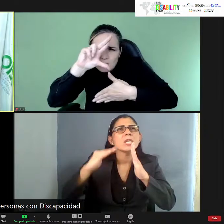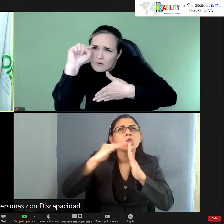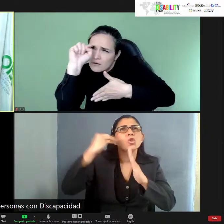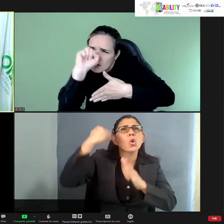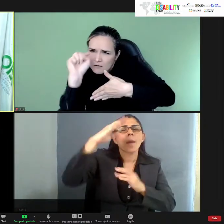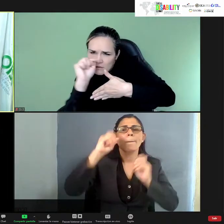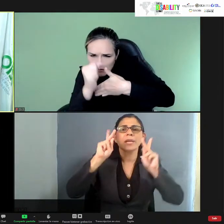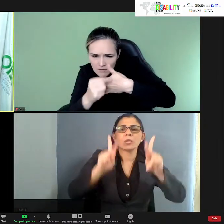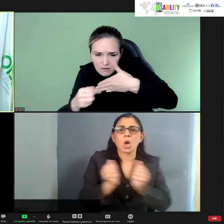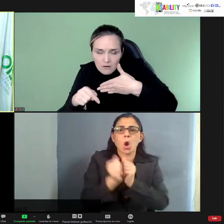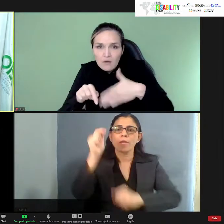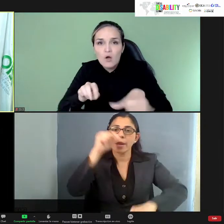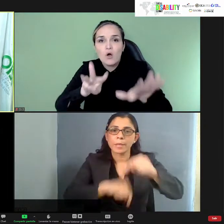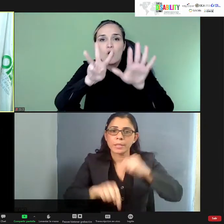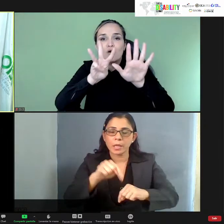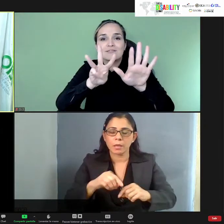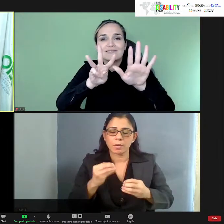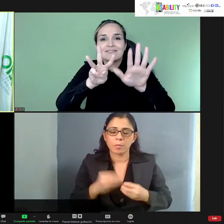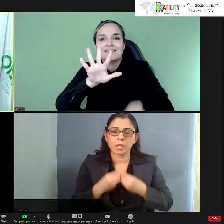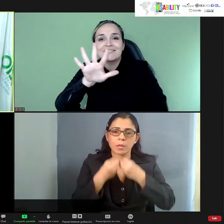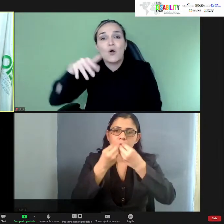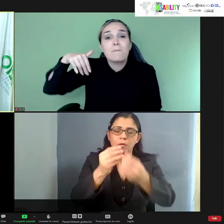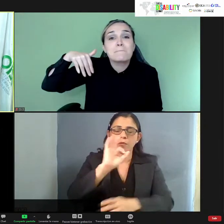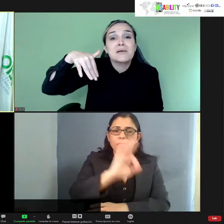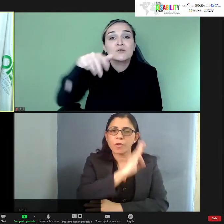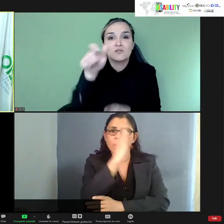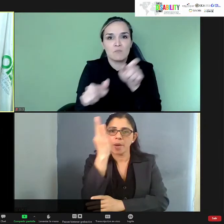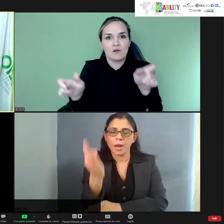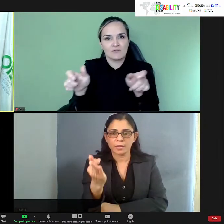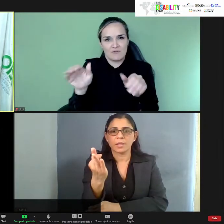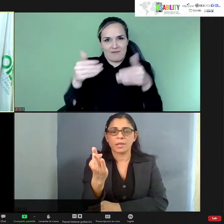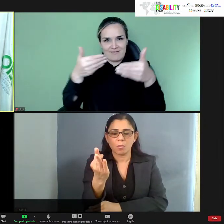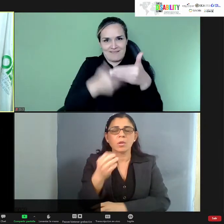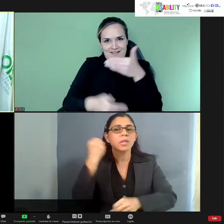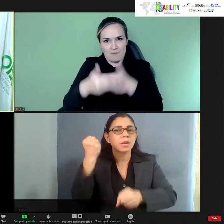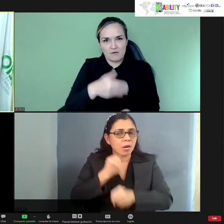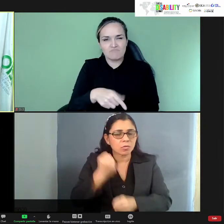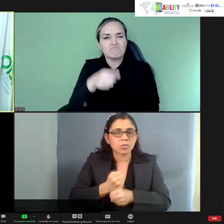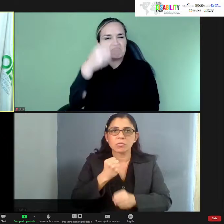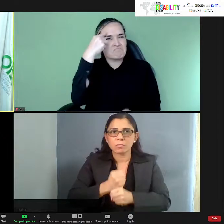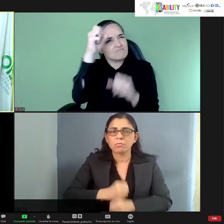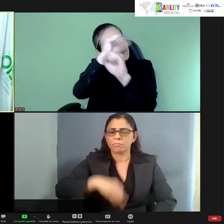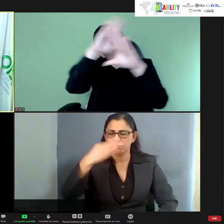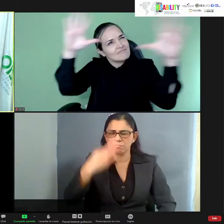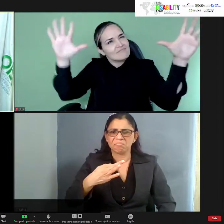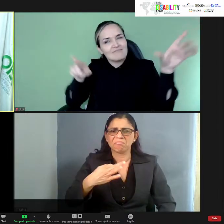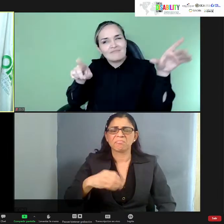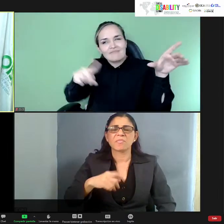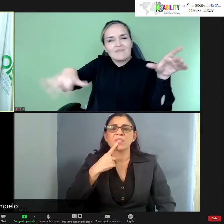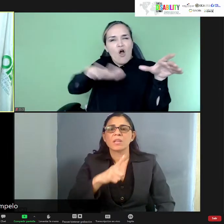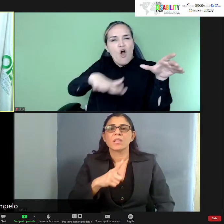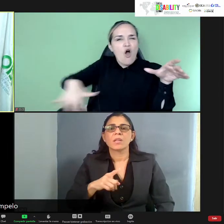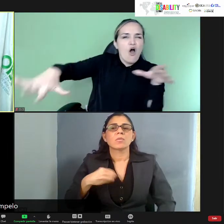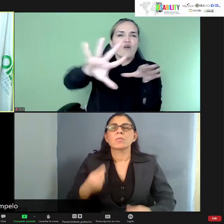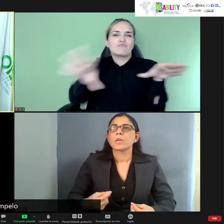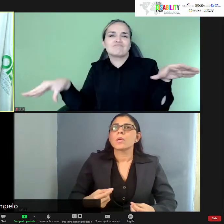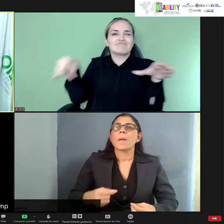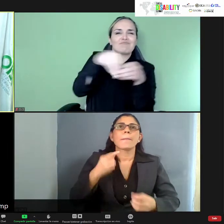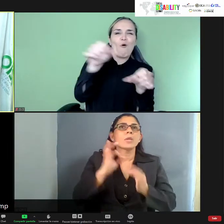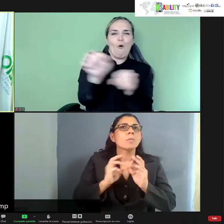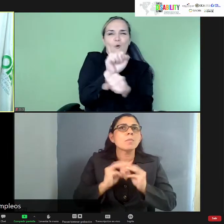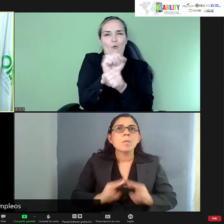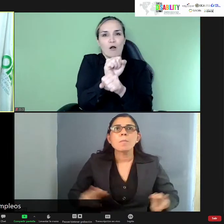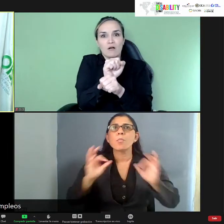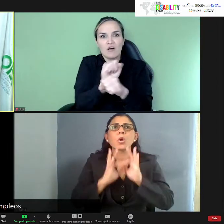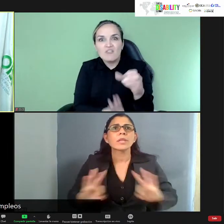the 85 million people of disabilities if they will go into dignified war we will be talking